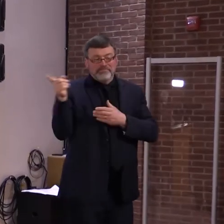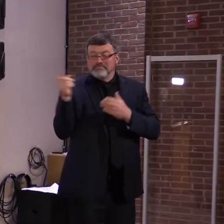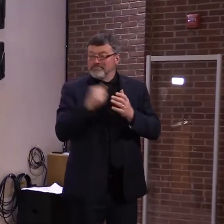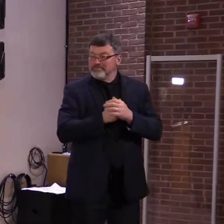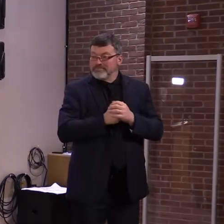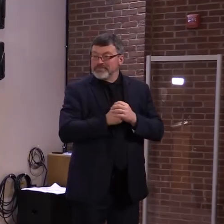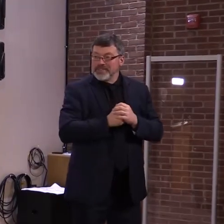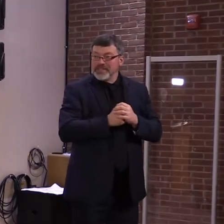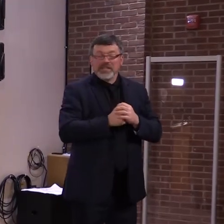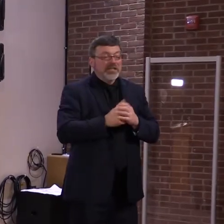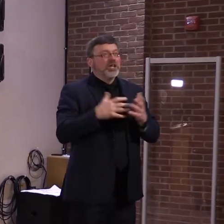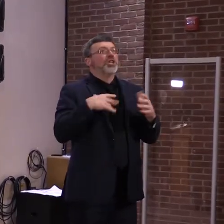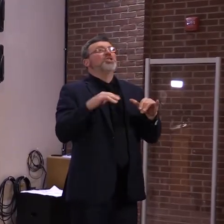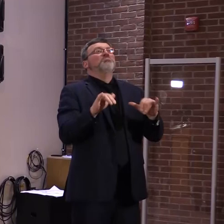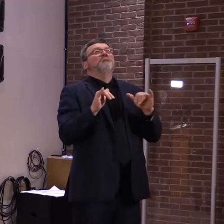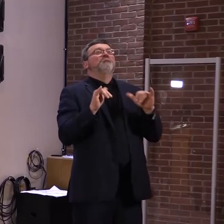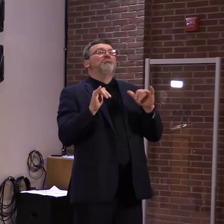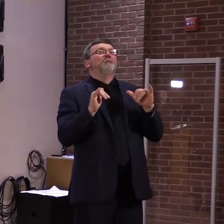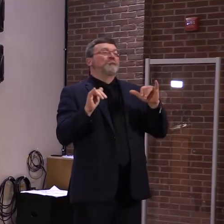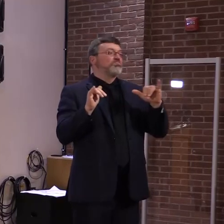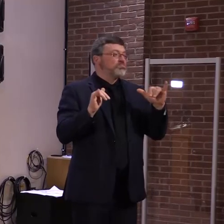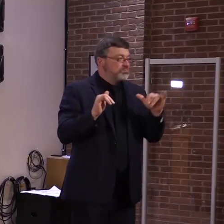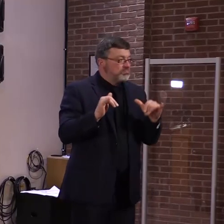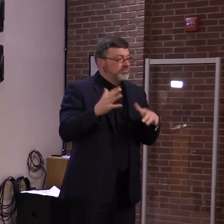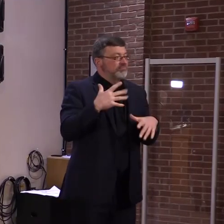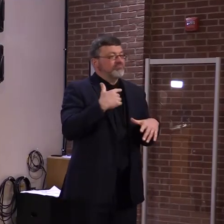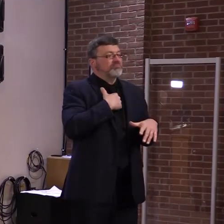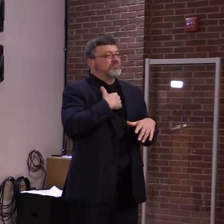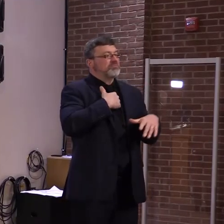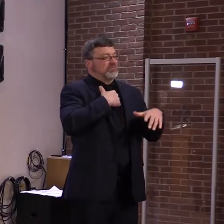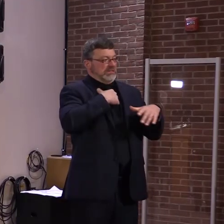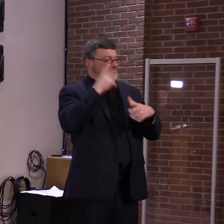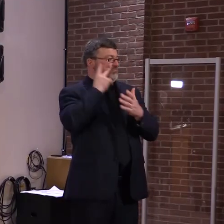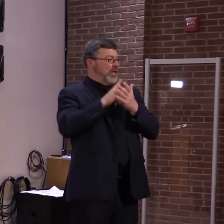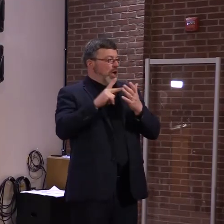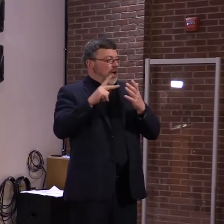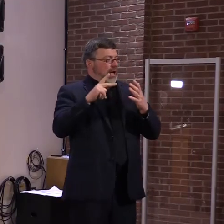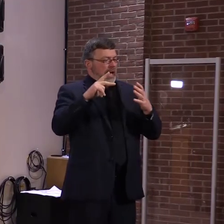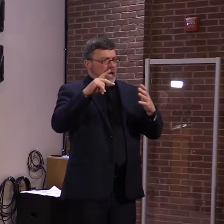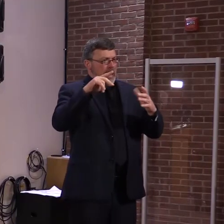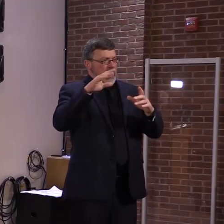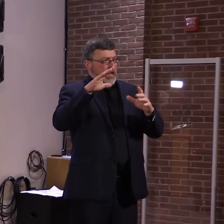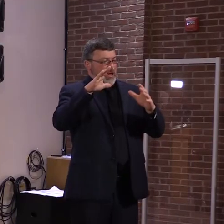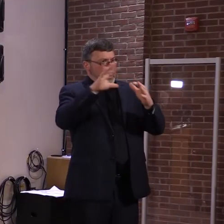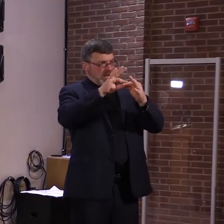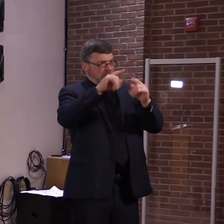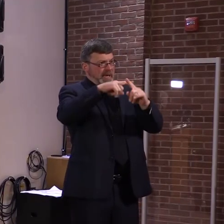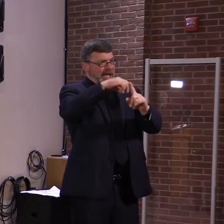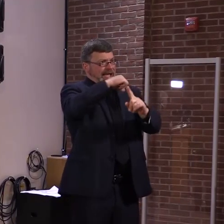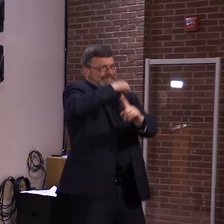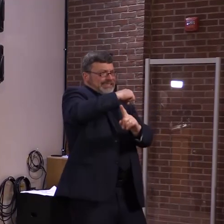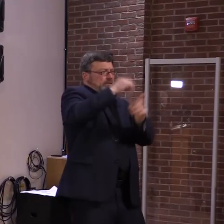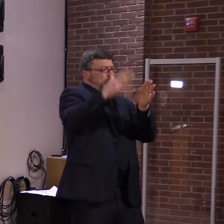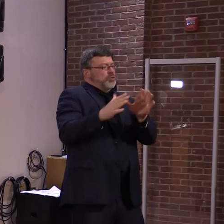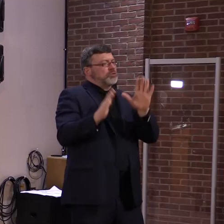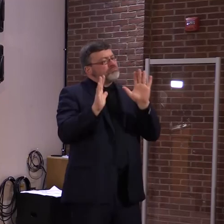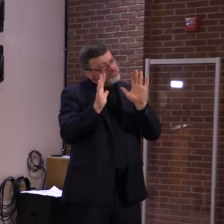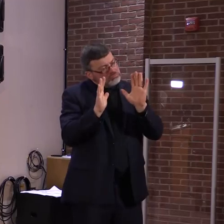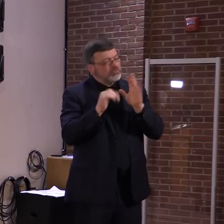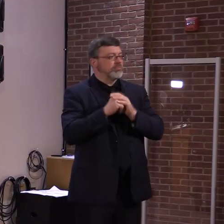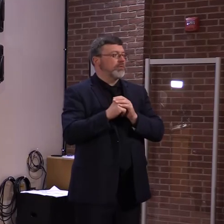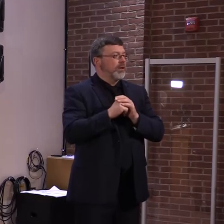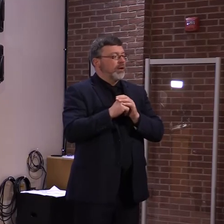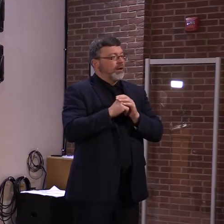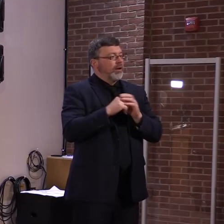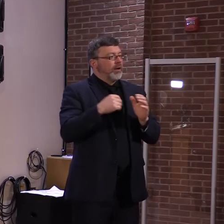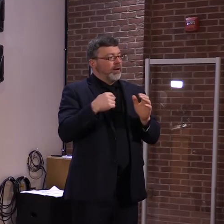I won't talk about vaccine hesitancy because I think Dr. Levine talked a lot about that. But Joe, I